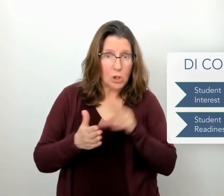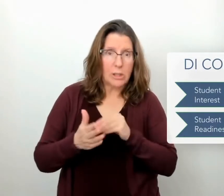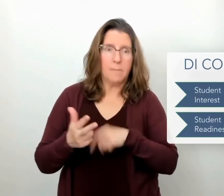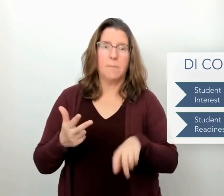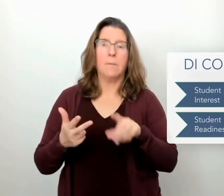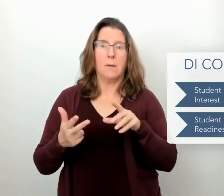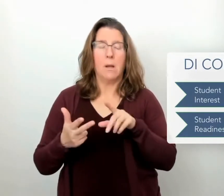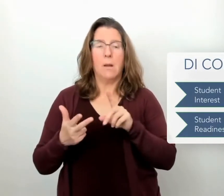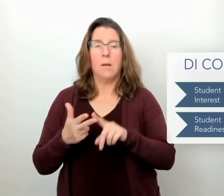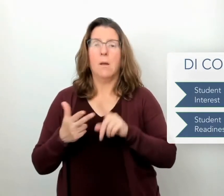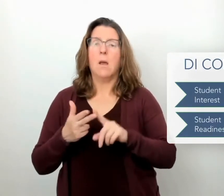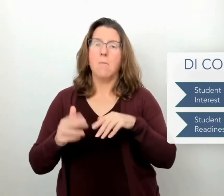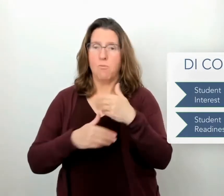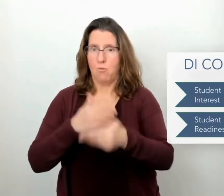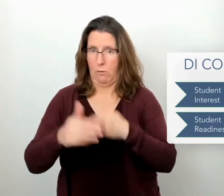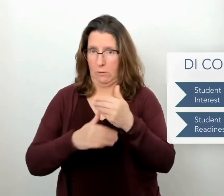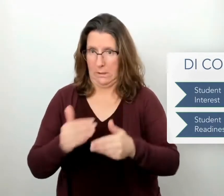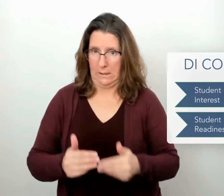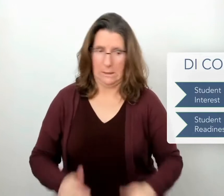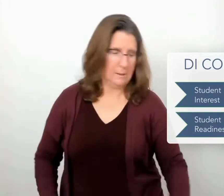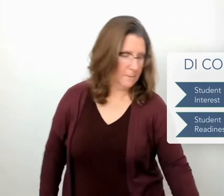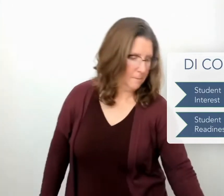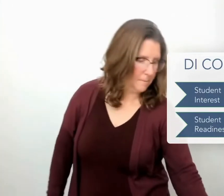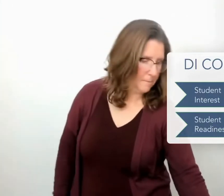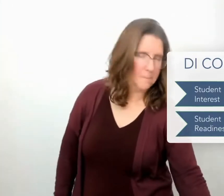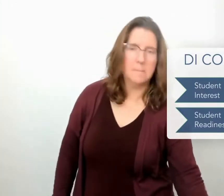something challenging, and process.